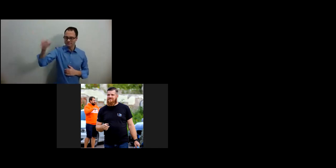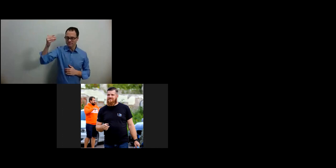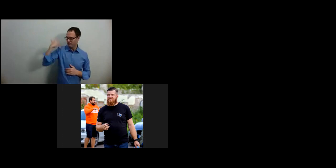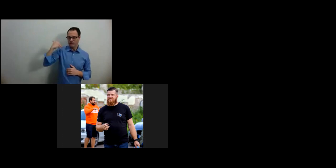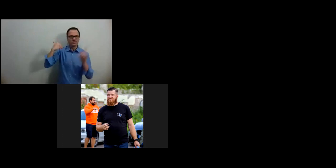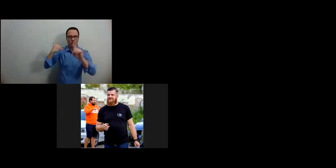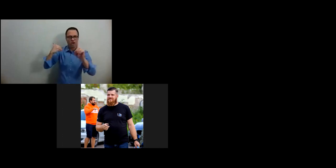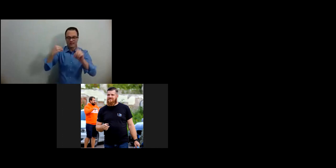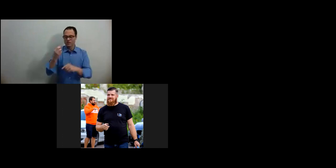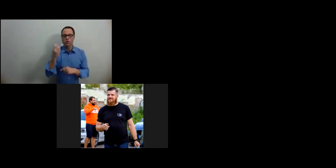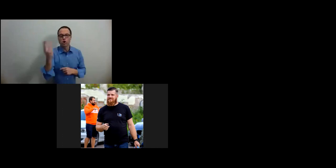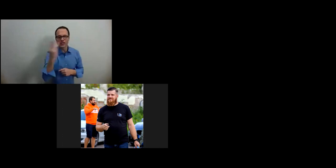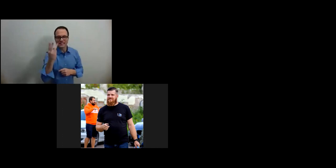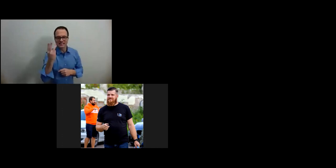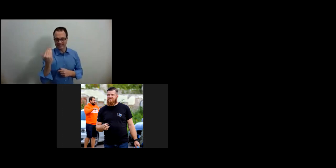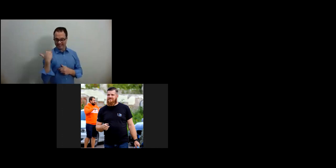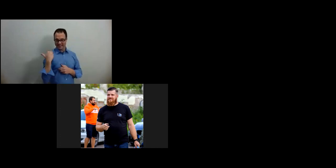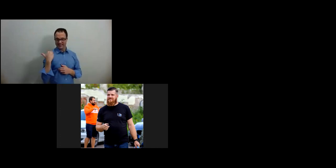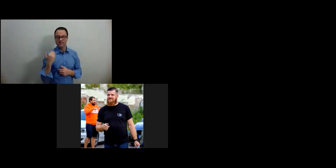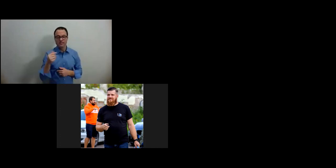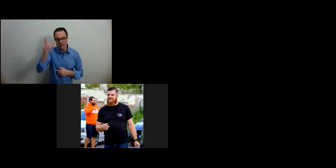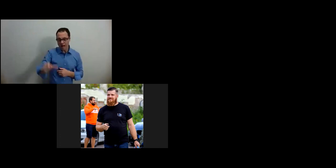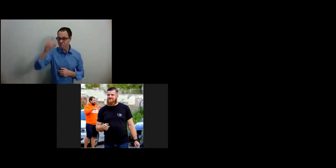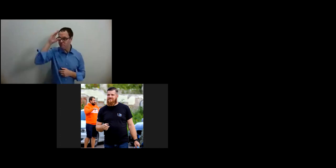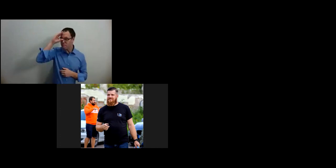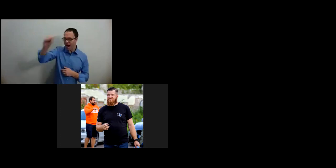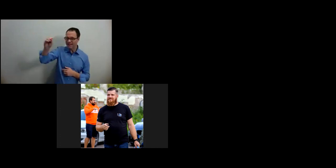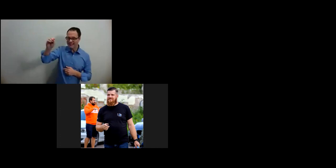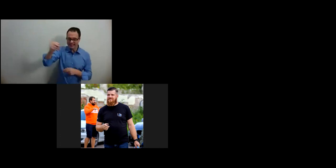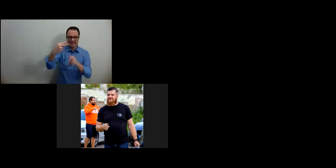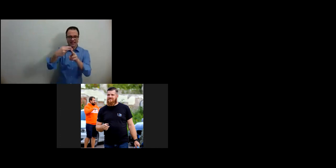far. In imamo 24 govorcev.